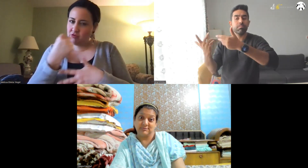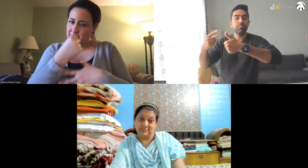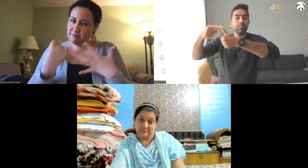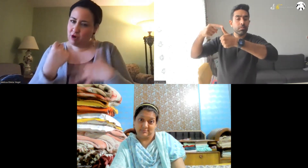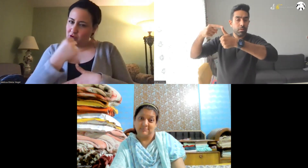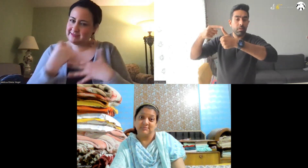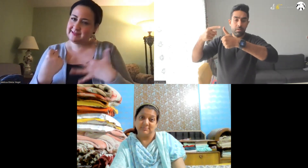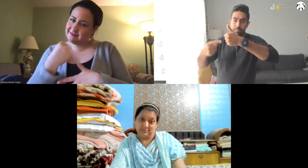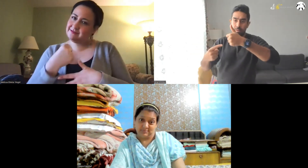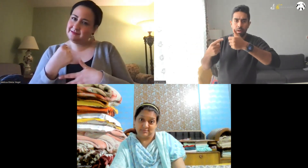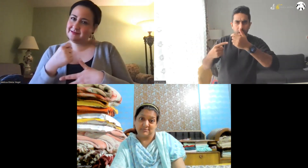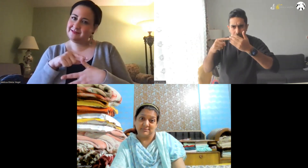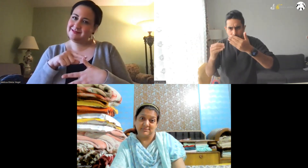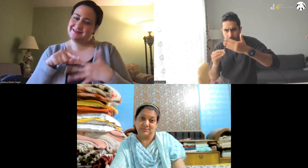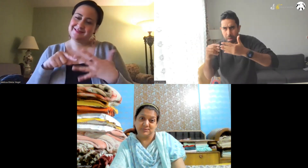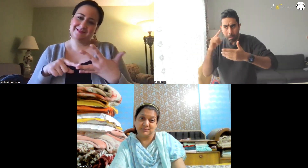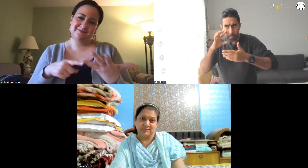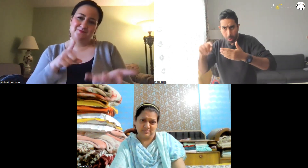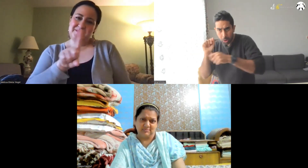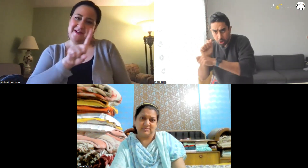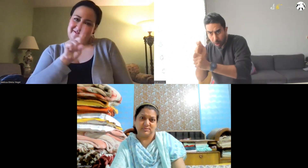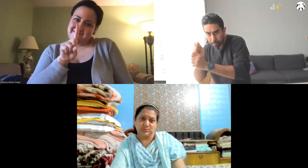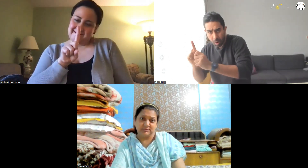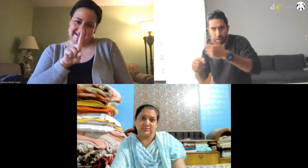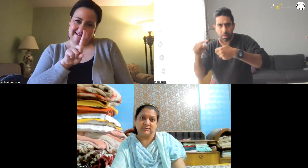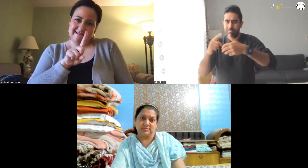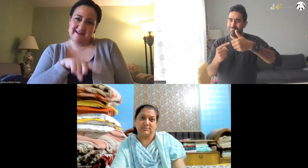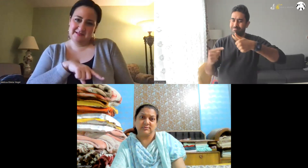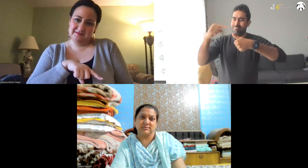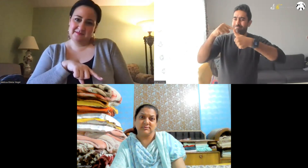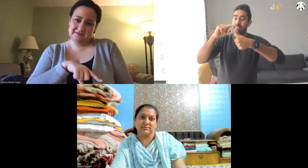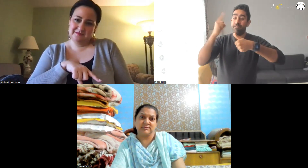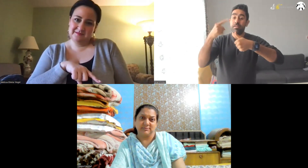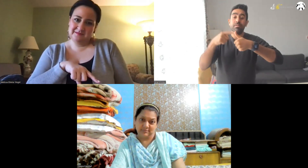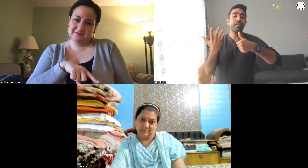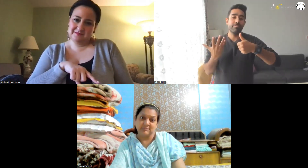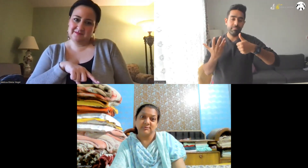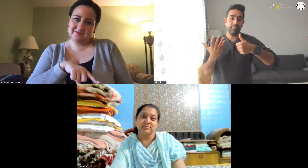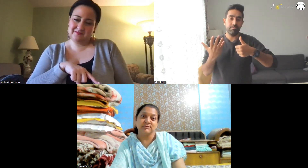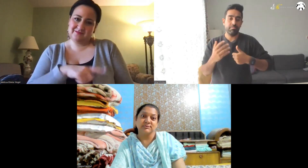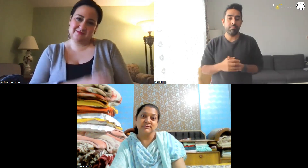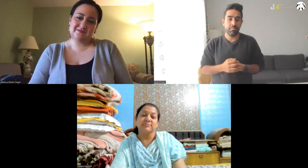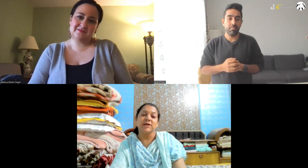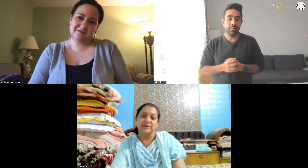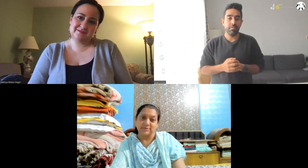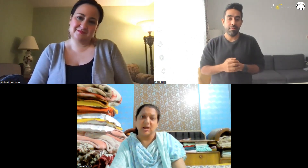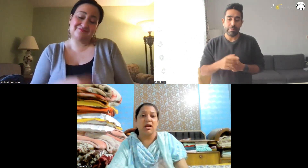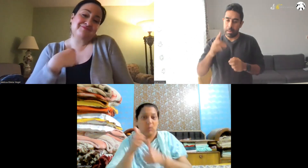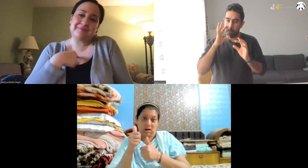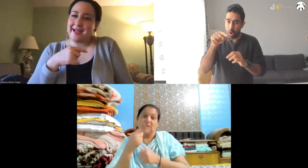you. And there are many points. which are important.